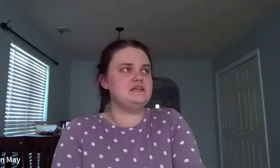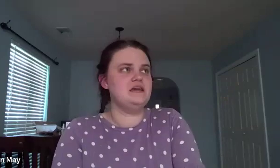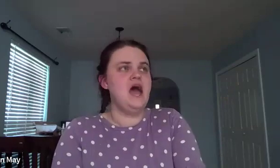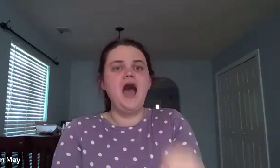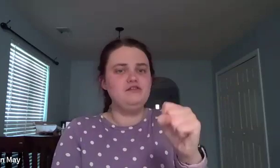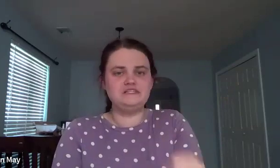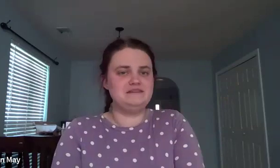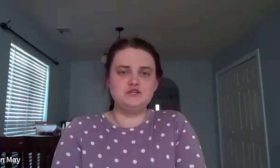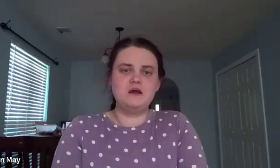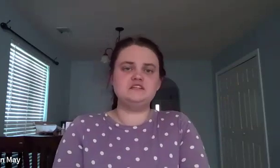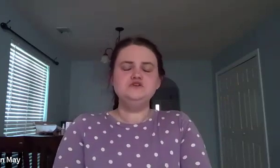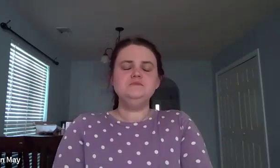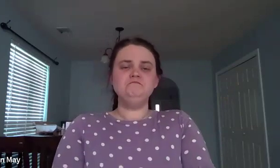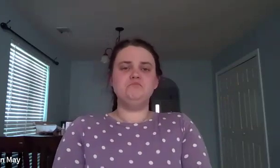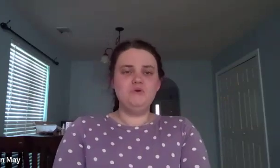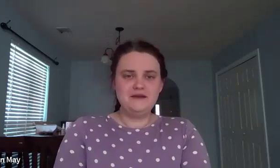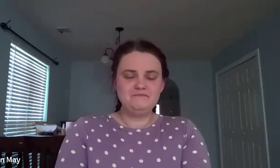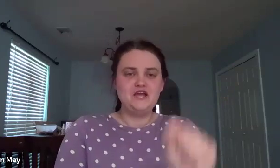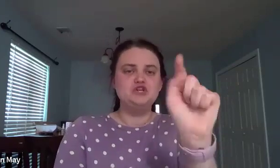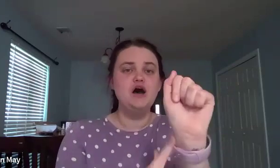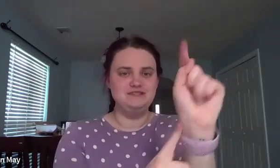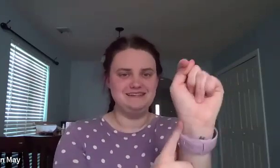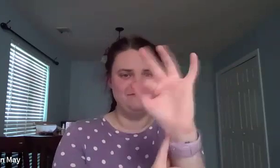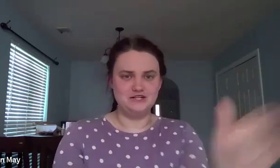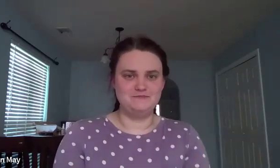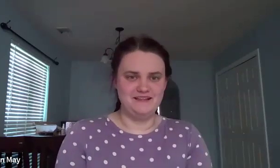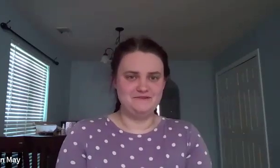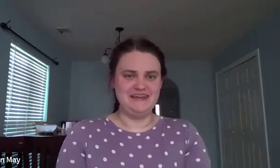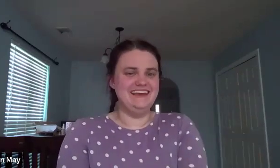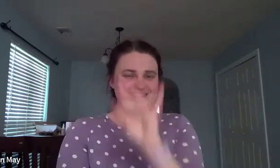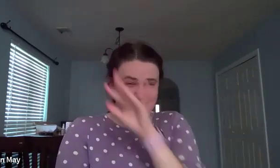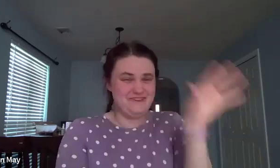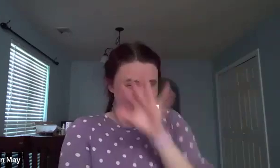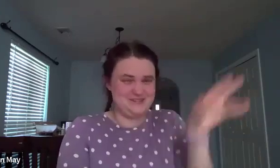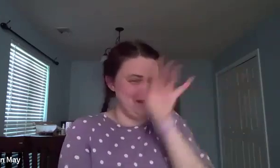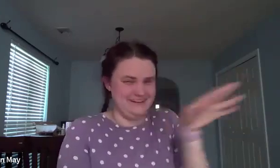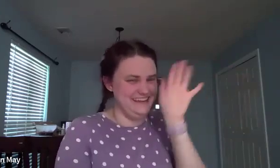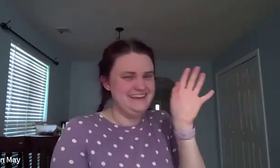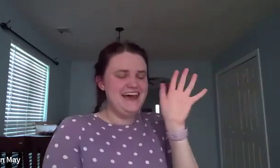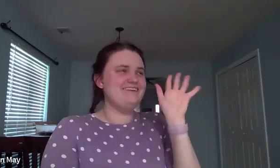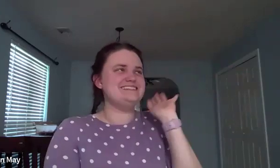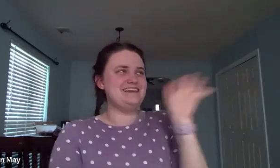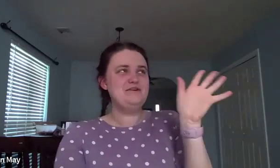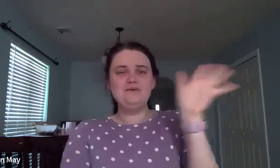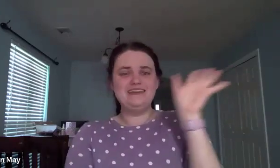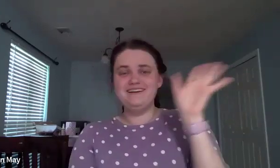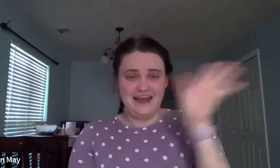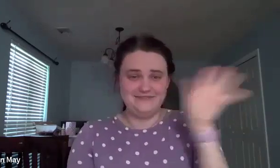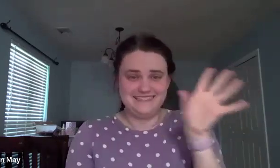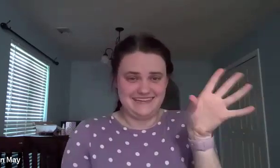like, I looked at him so mad. I was like, boy, toast, finger spell it for me. So he finger spelled it. And I was like, we cannot have this again.